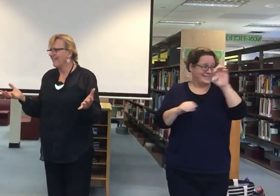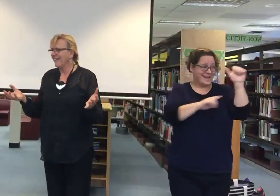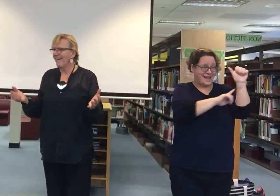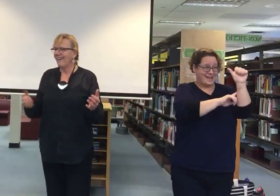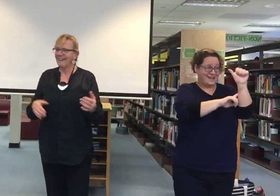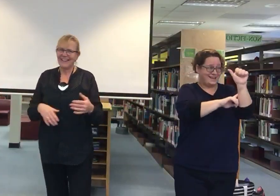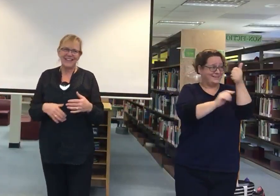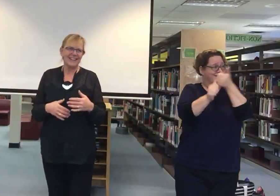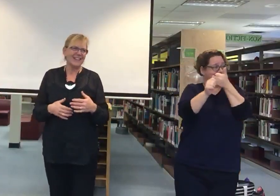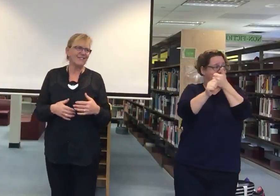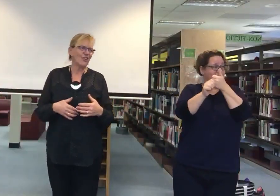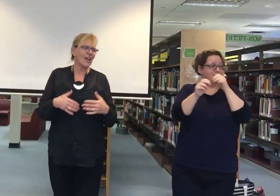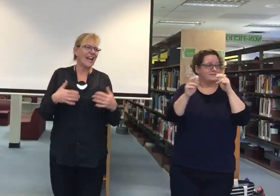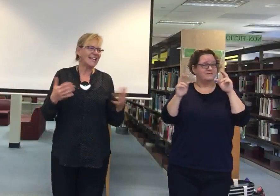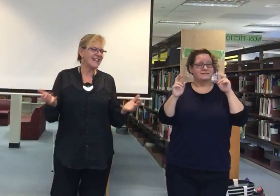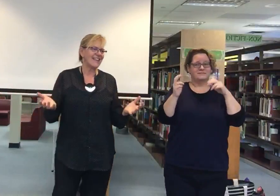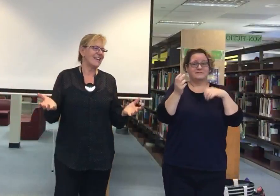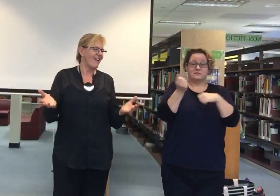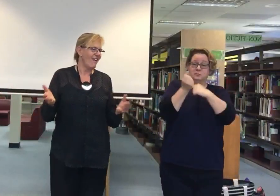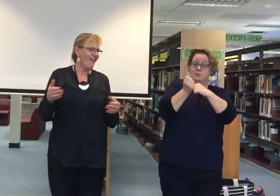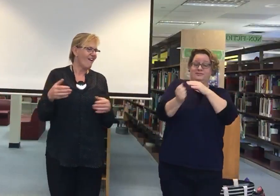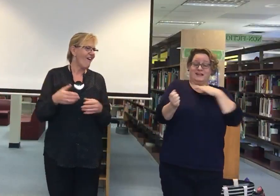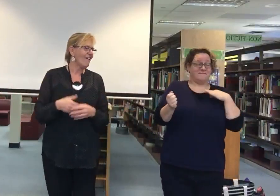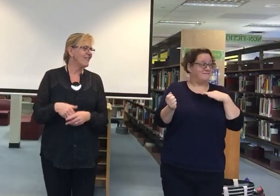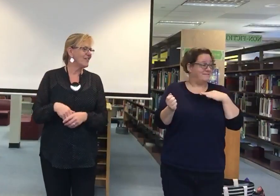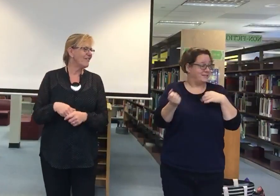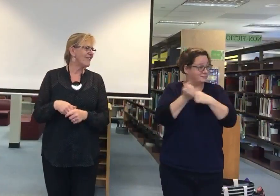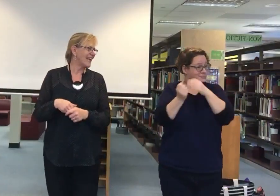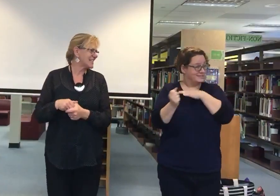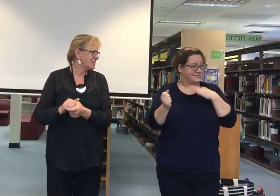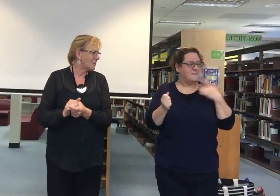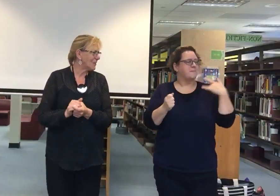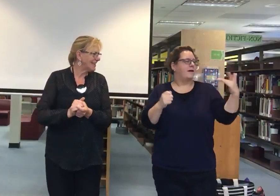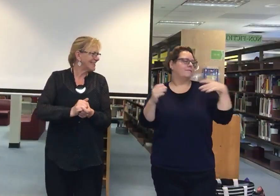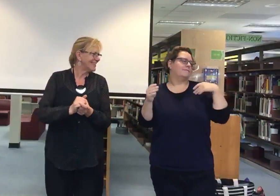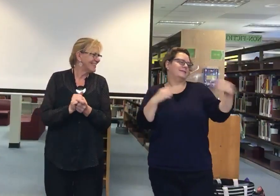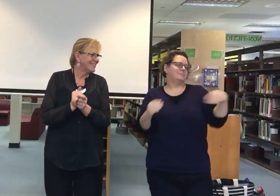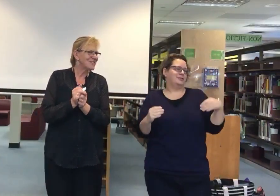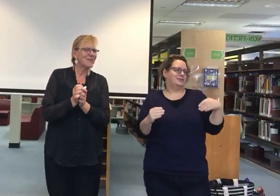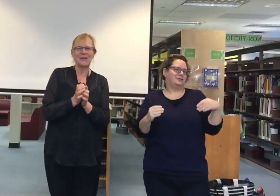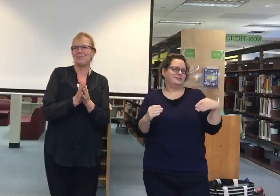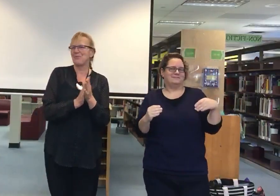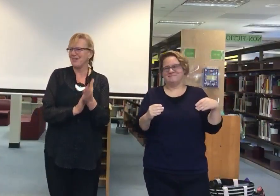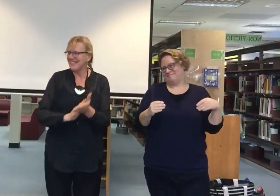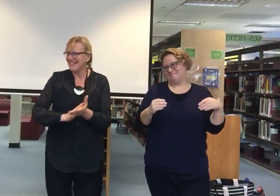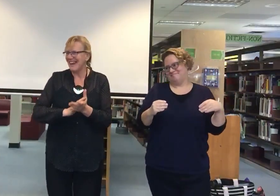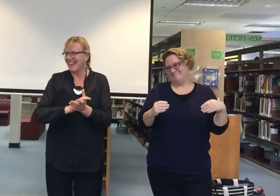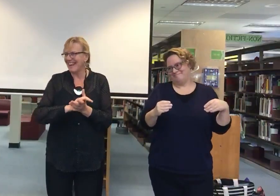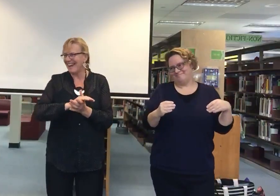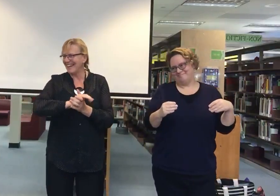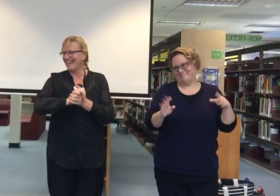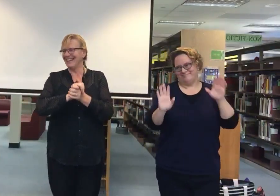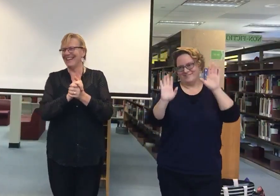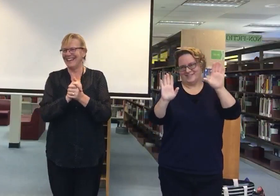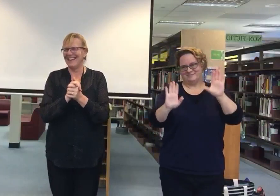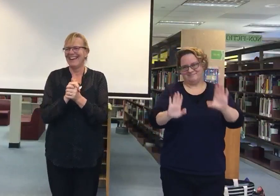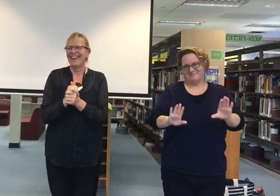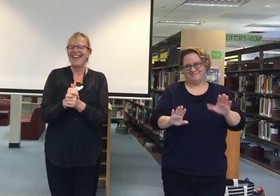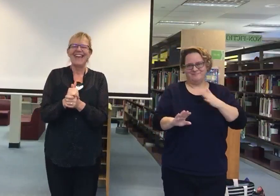staff, if not anything, are very flexible. So I appreciate